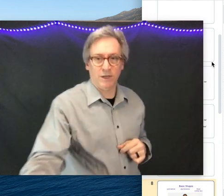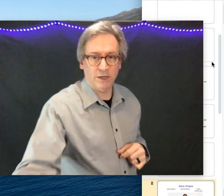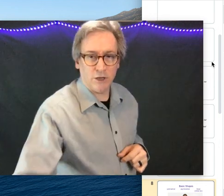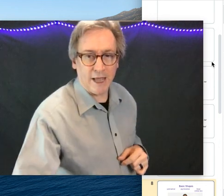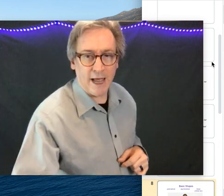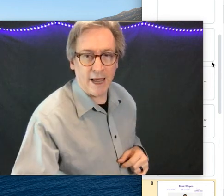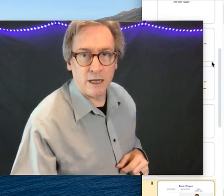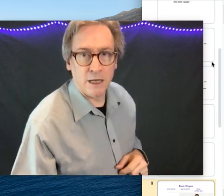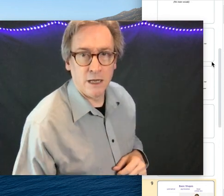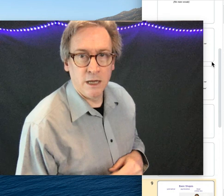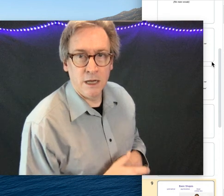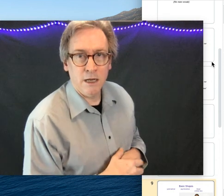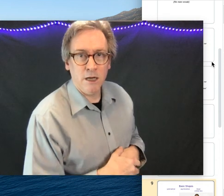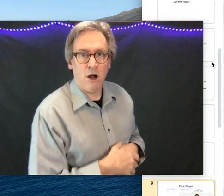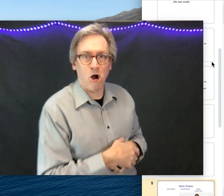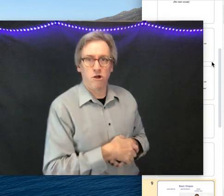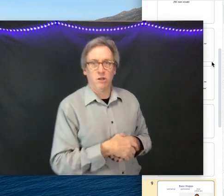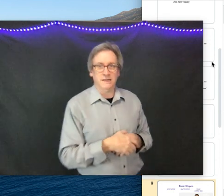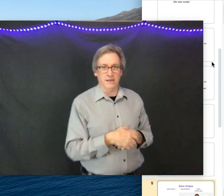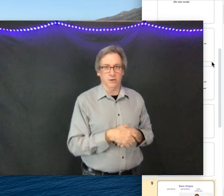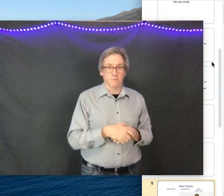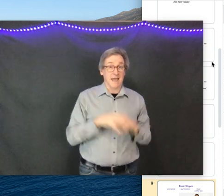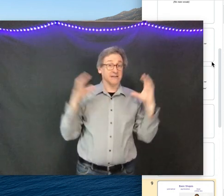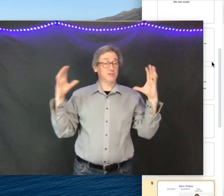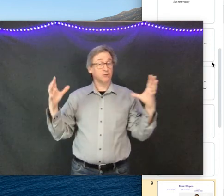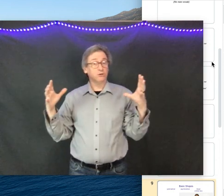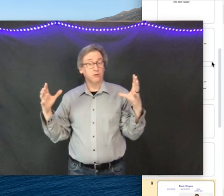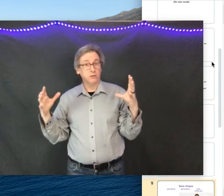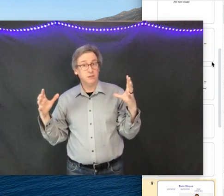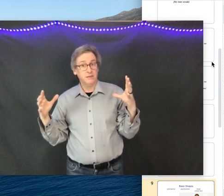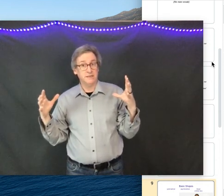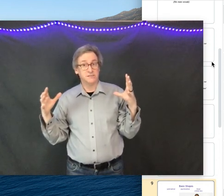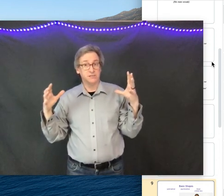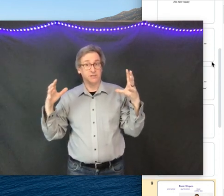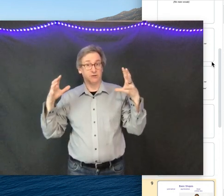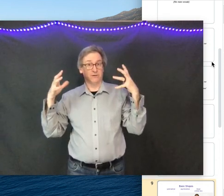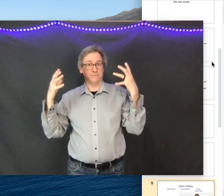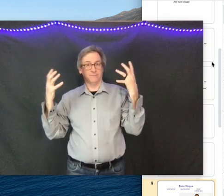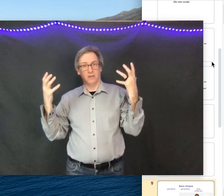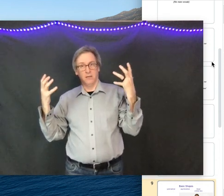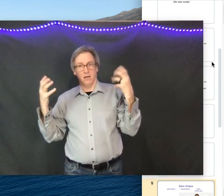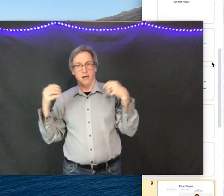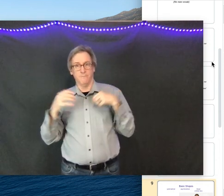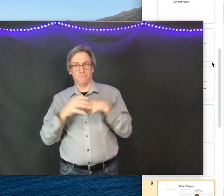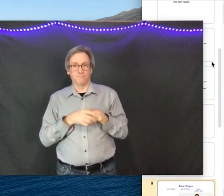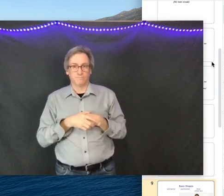thing we can look at are linear. And a circle is considered